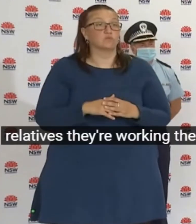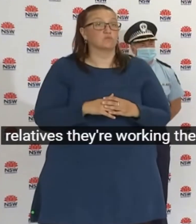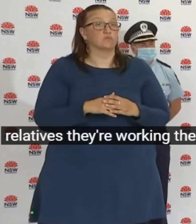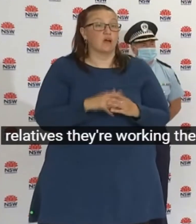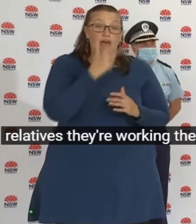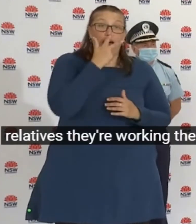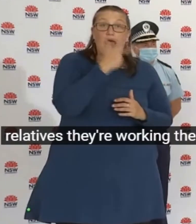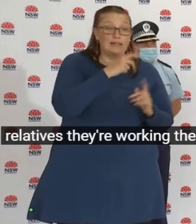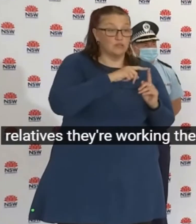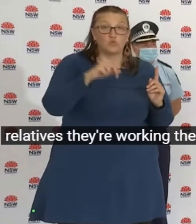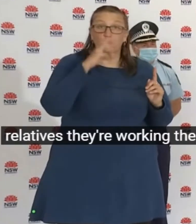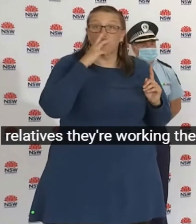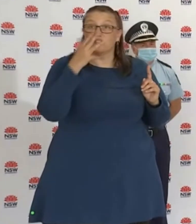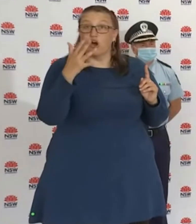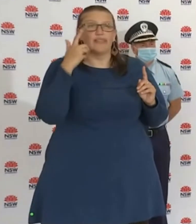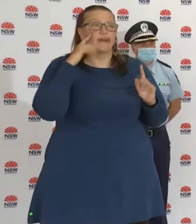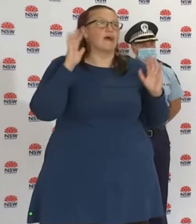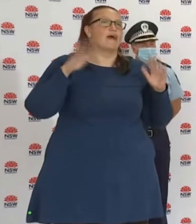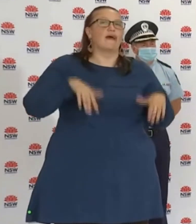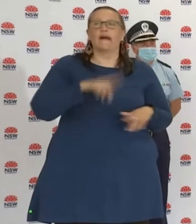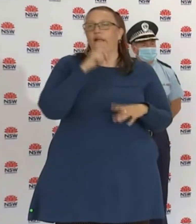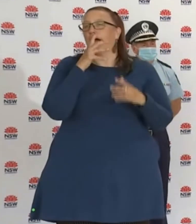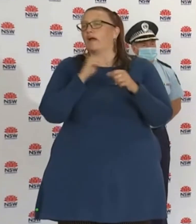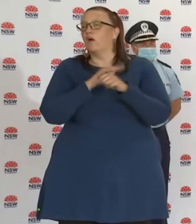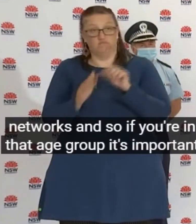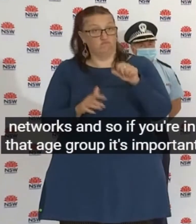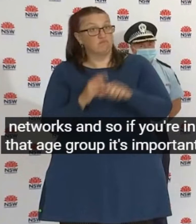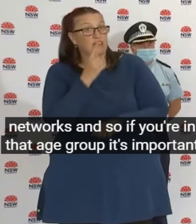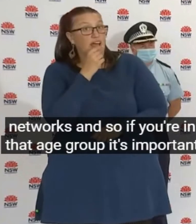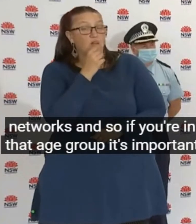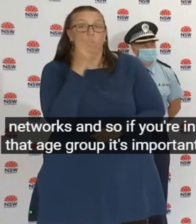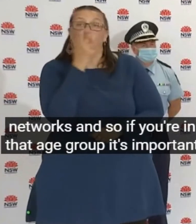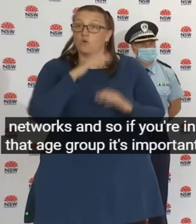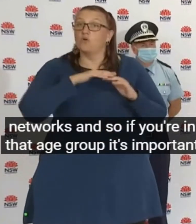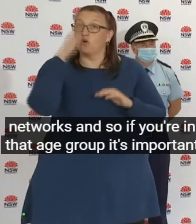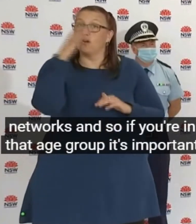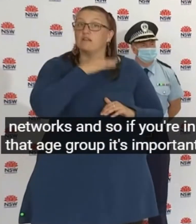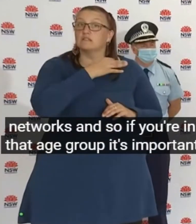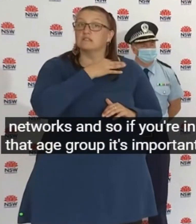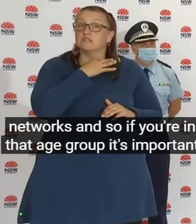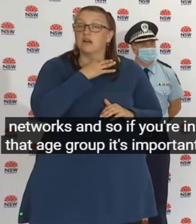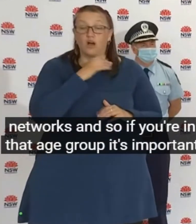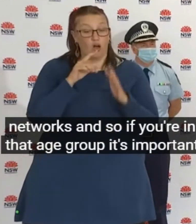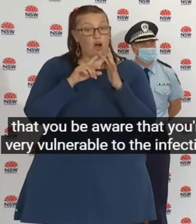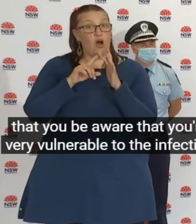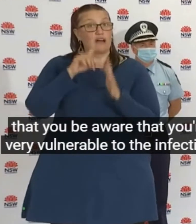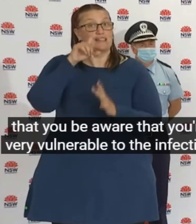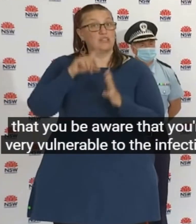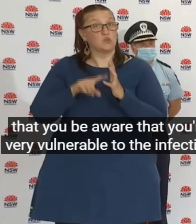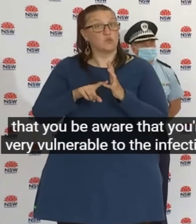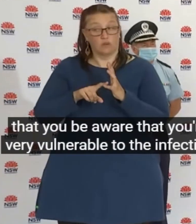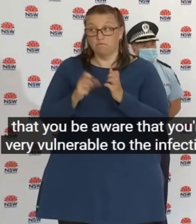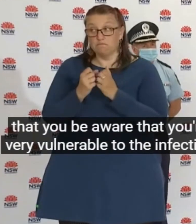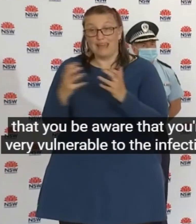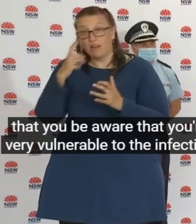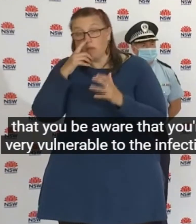you be aware that you're very vulnerable to the infection. As we've seen in ICU numbers, you can get very serious disease. So it's really important